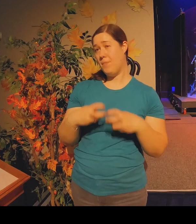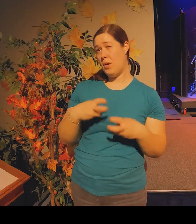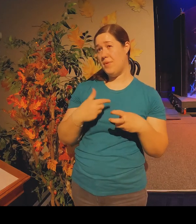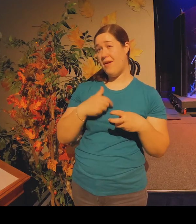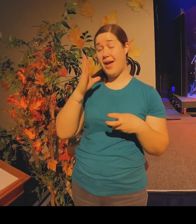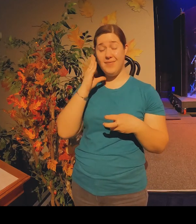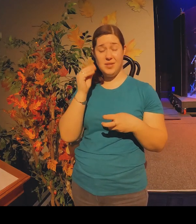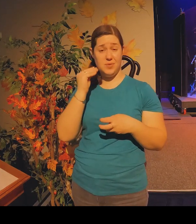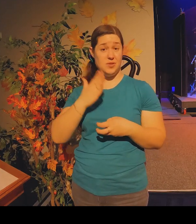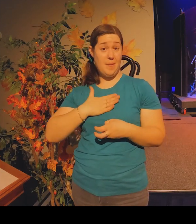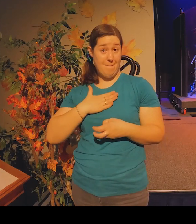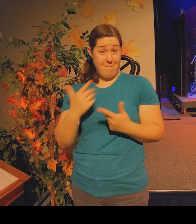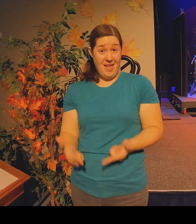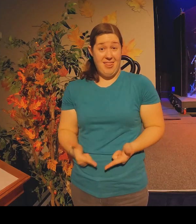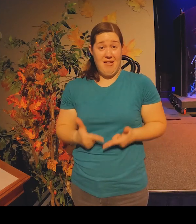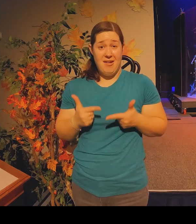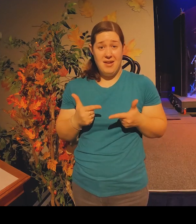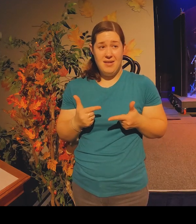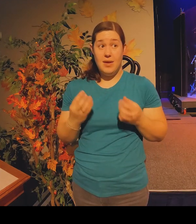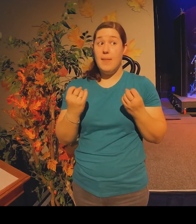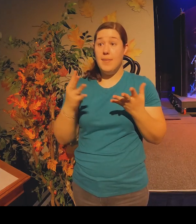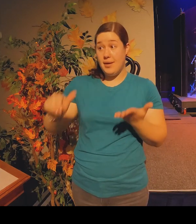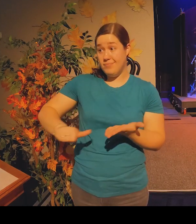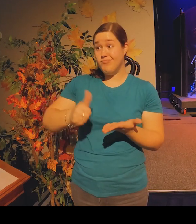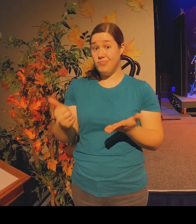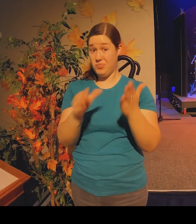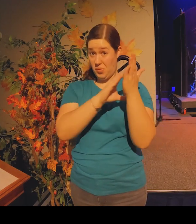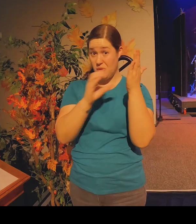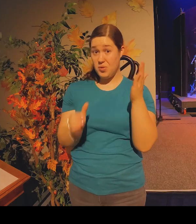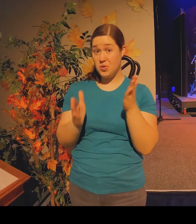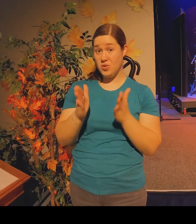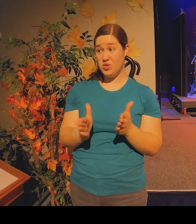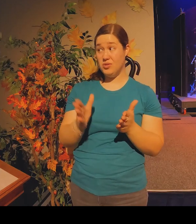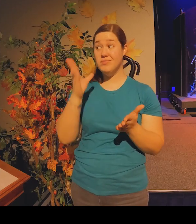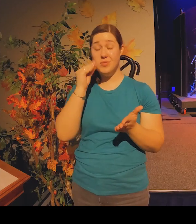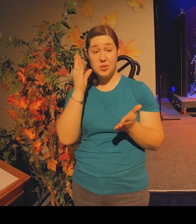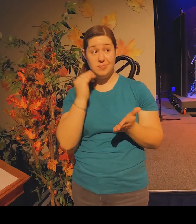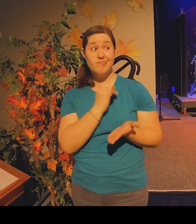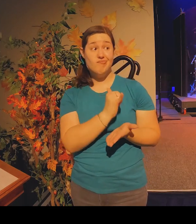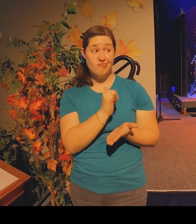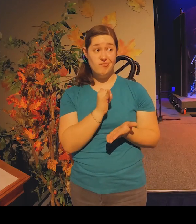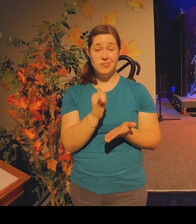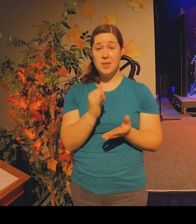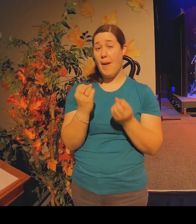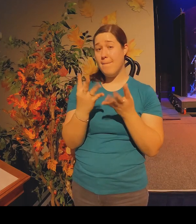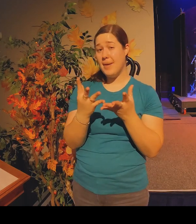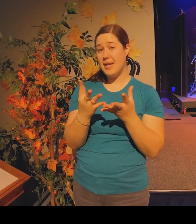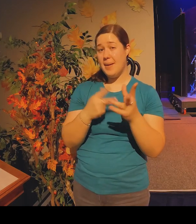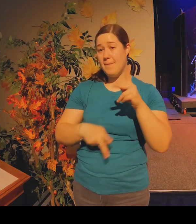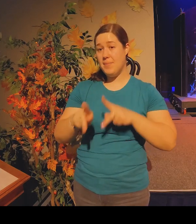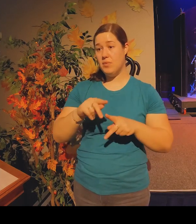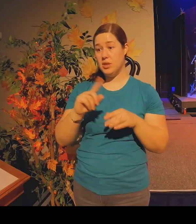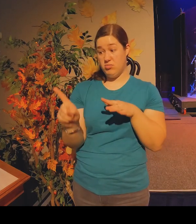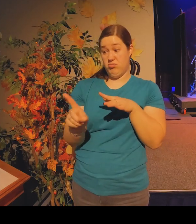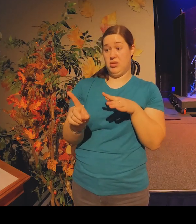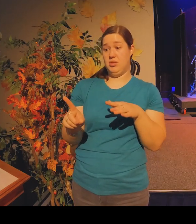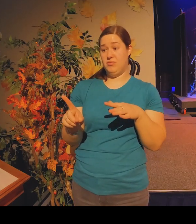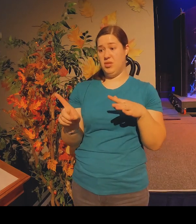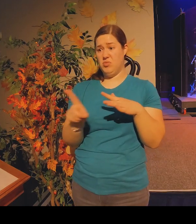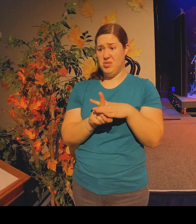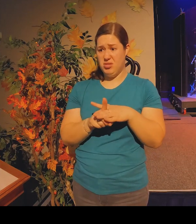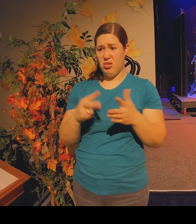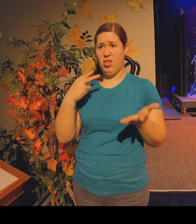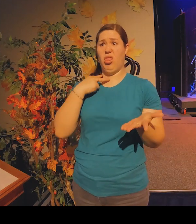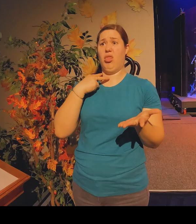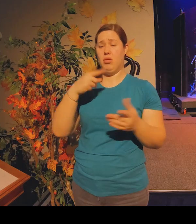my own life, and the problem that many Christians have experienced, and many people get stuck in their faith because when that door shuts, all